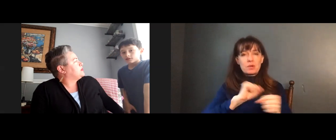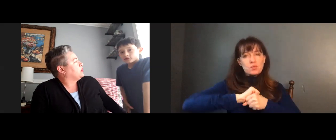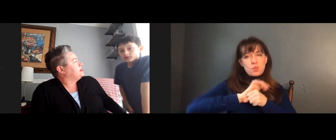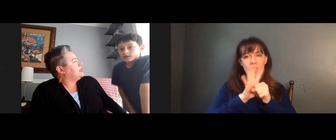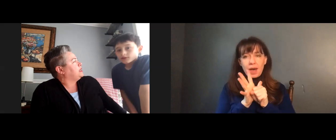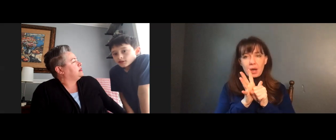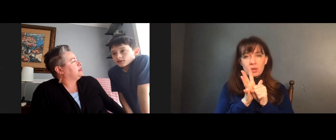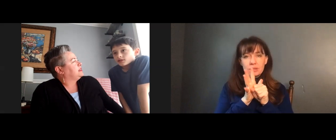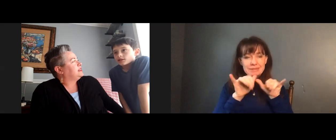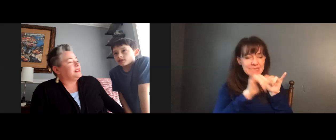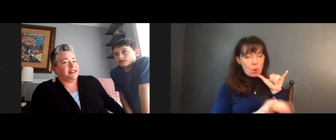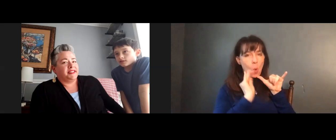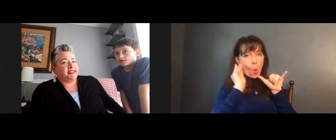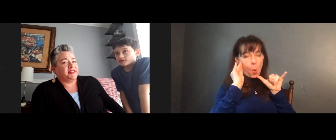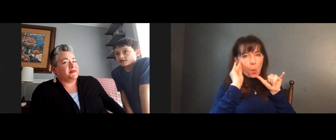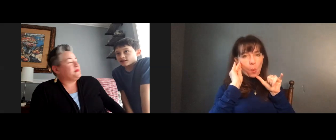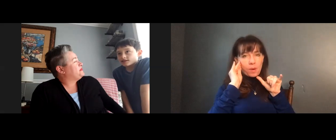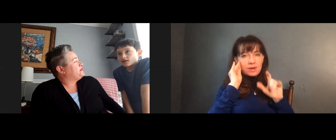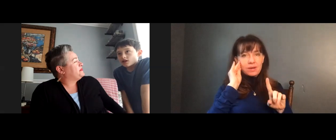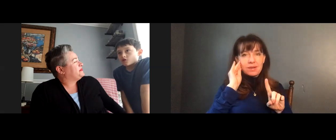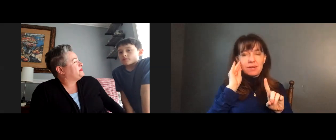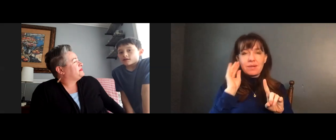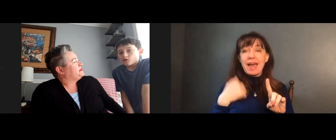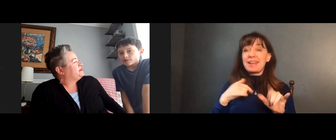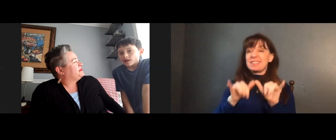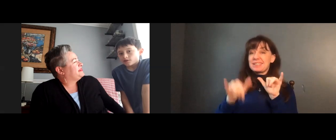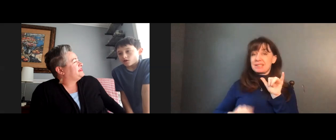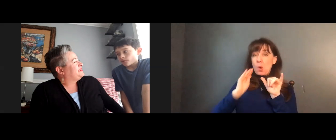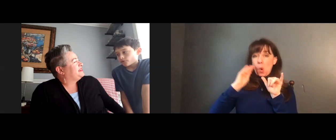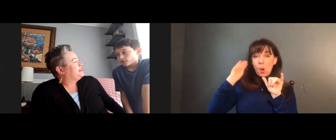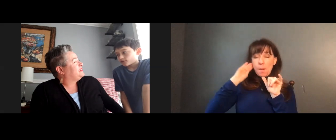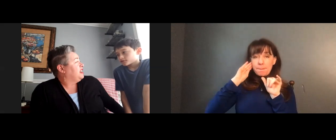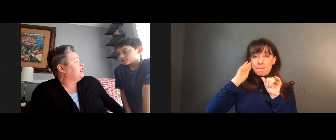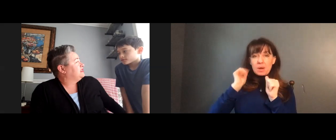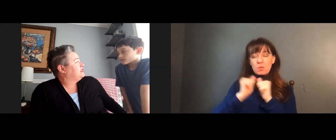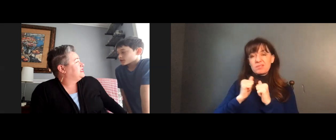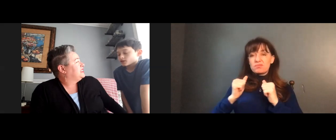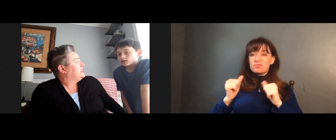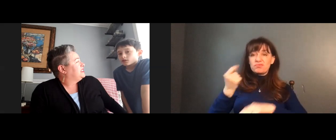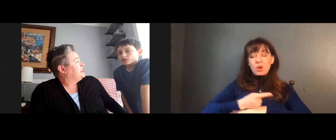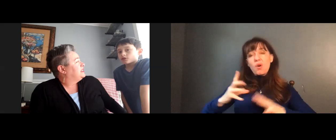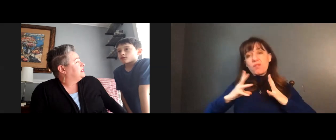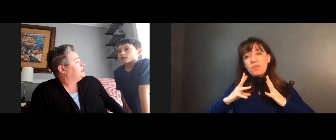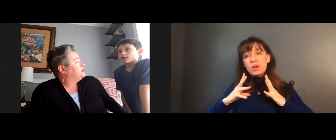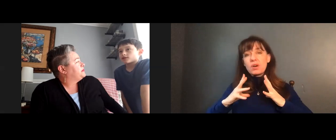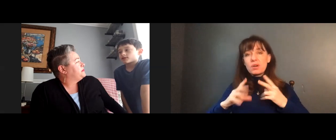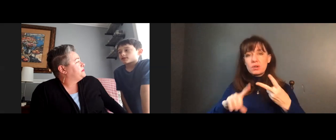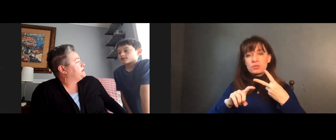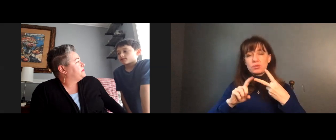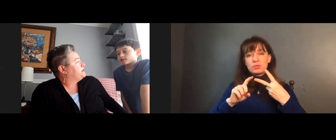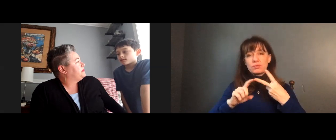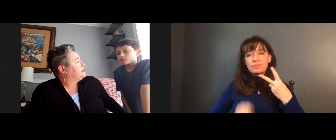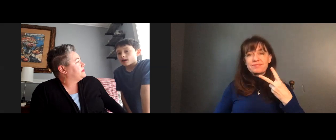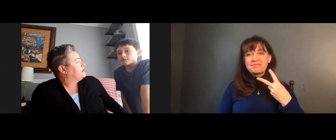quarantine it you get to stay home but i hope it dies off yeah two it just